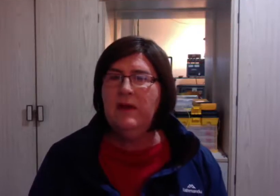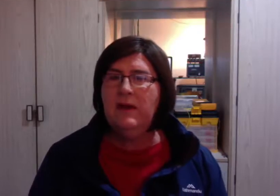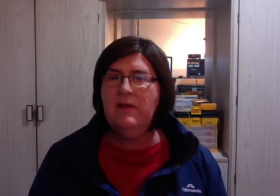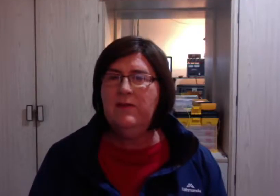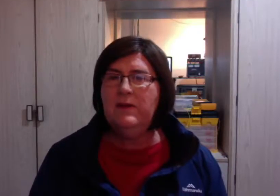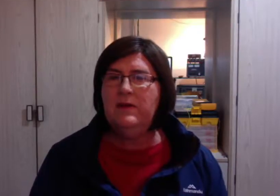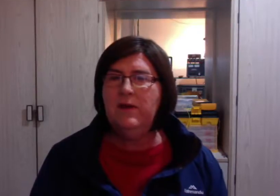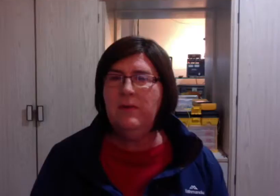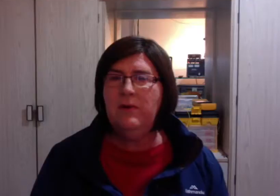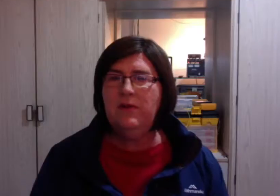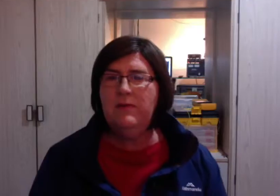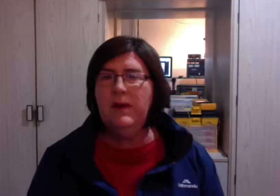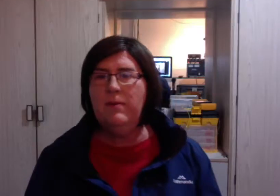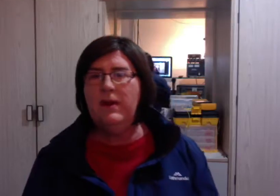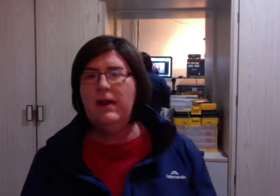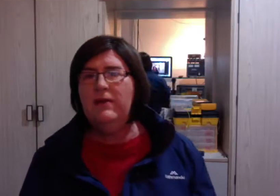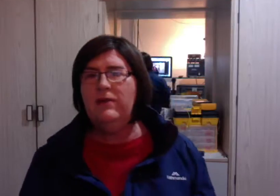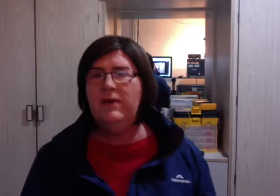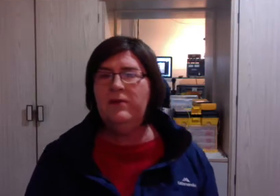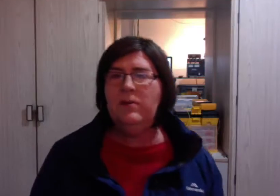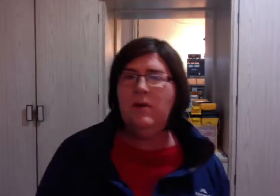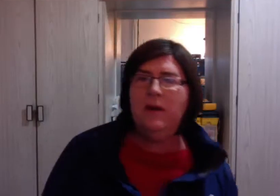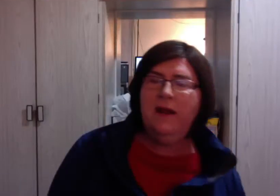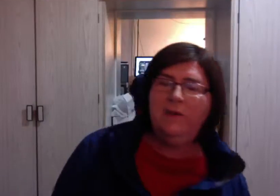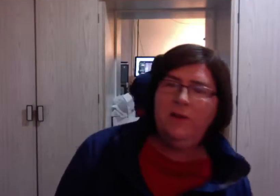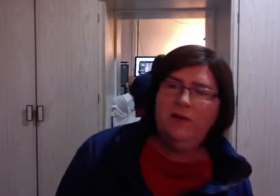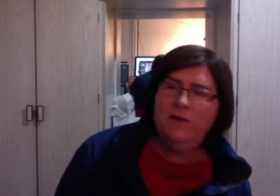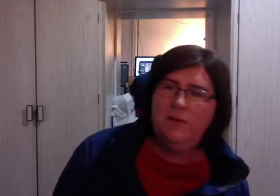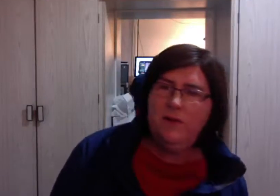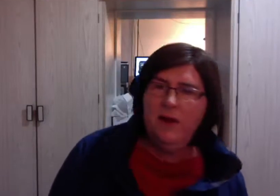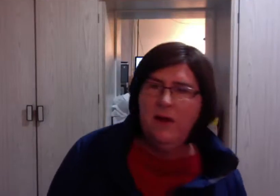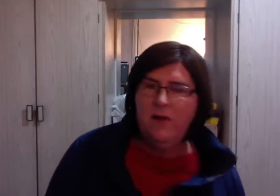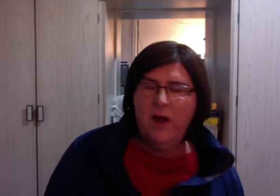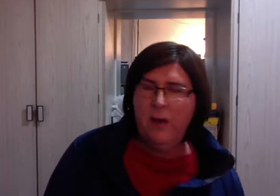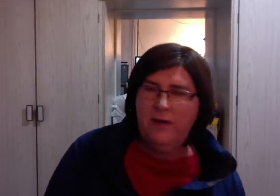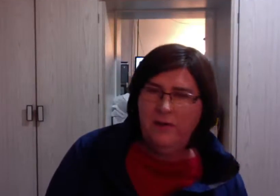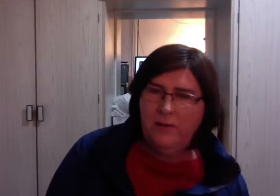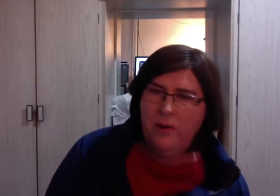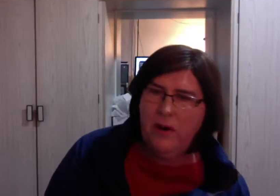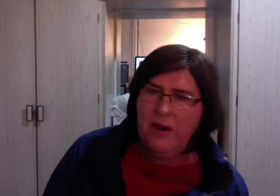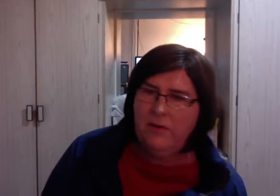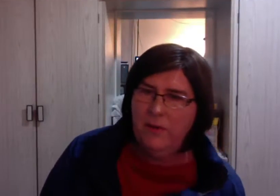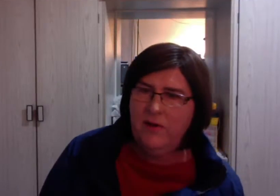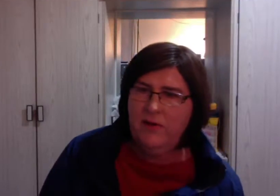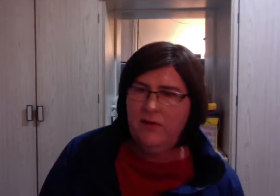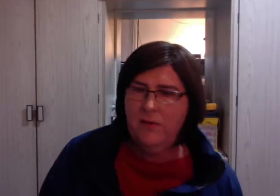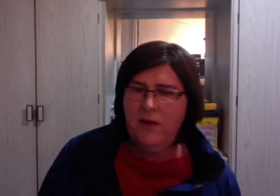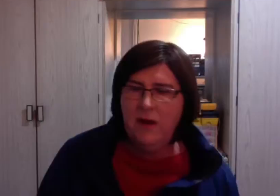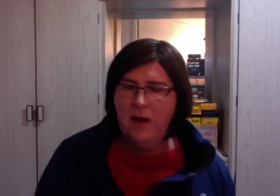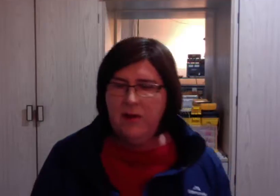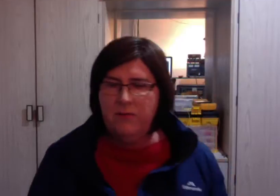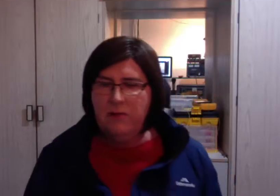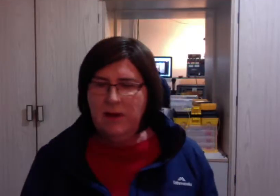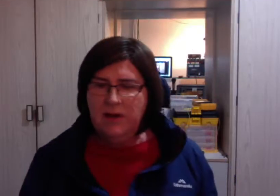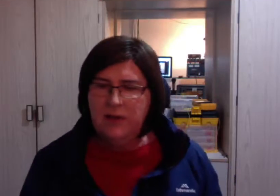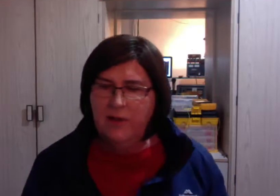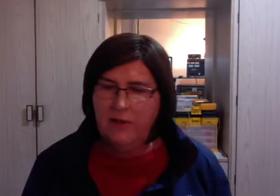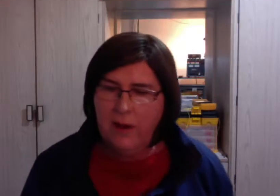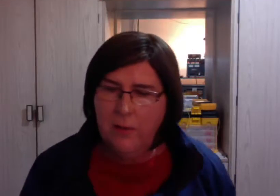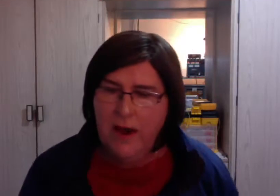Can this be determined or estimated by glance, or does it require an expert assessment? No, it doesn't require an expert assessment. It's really just a way